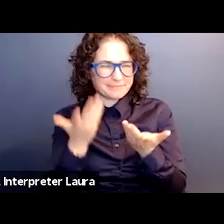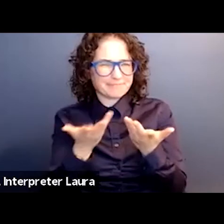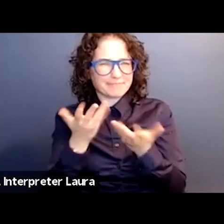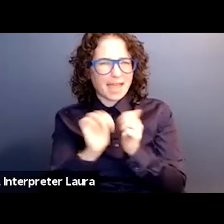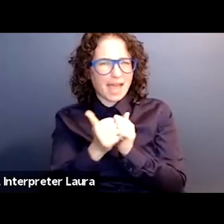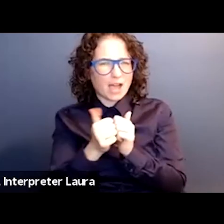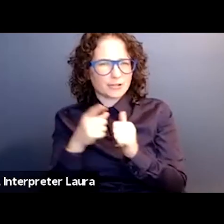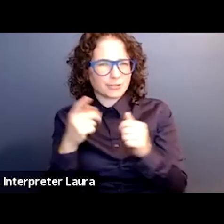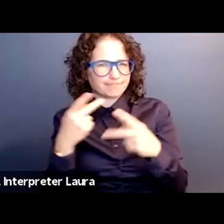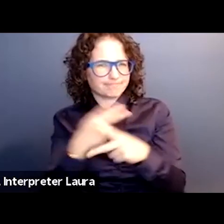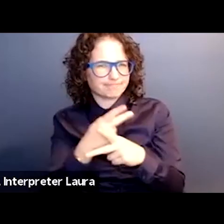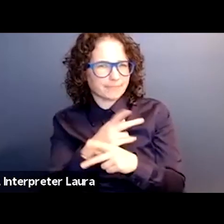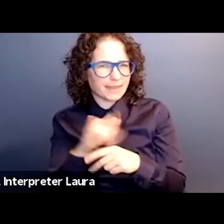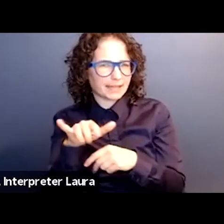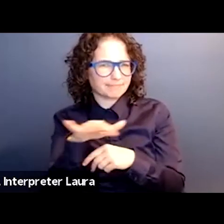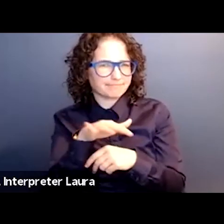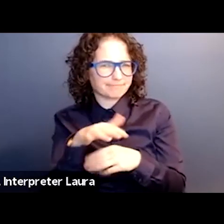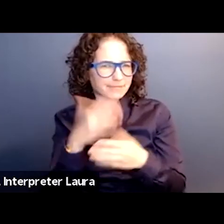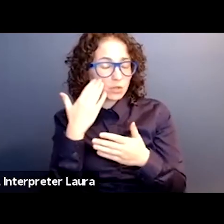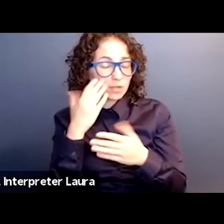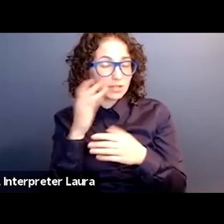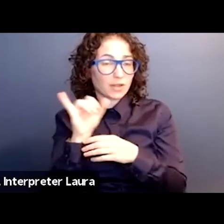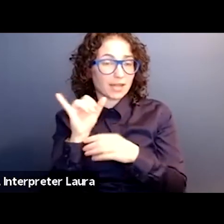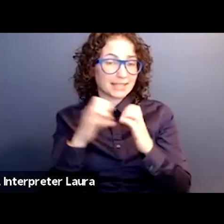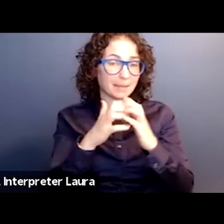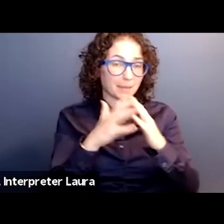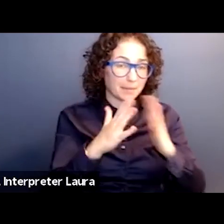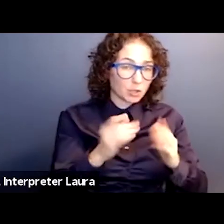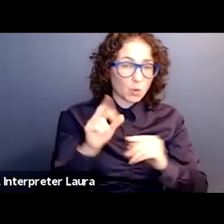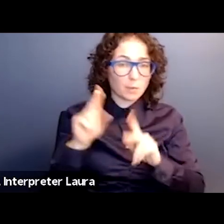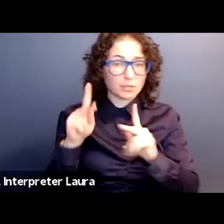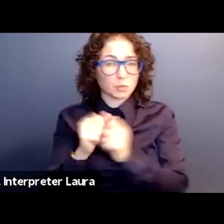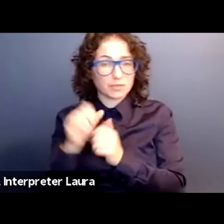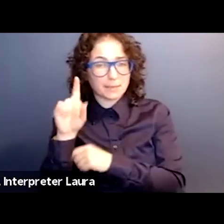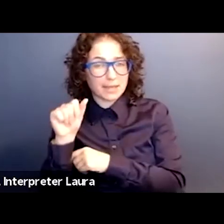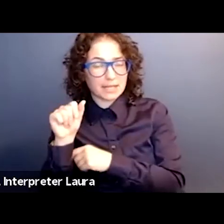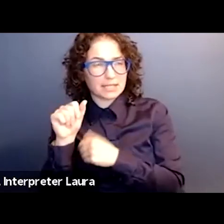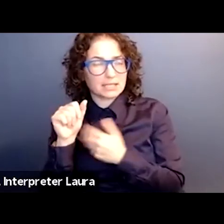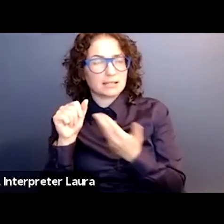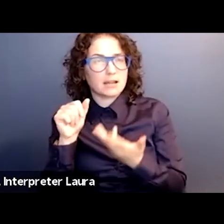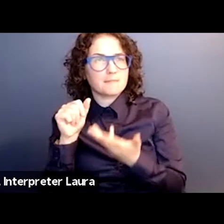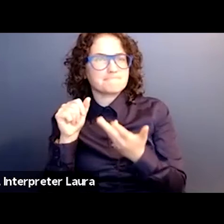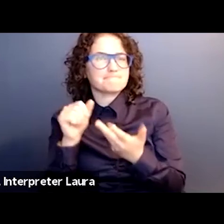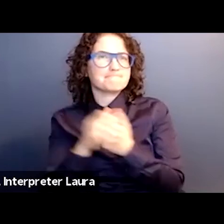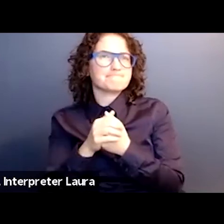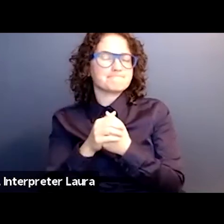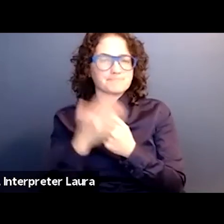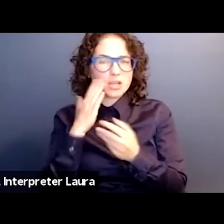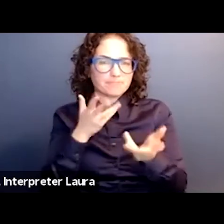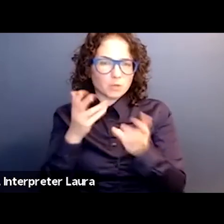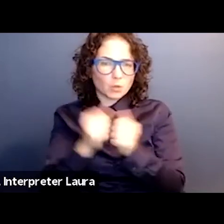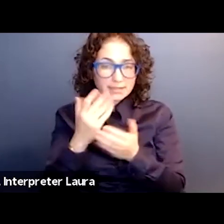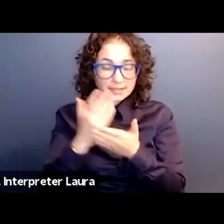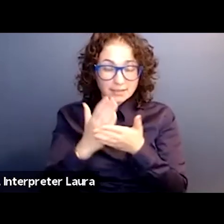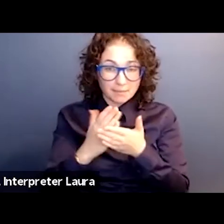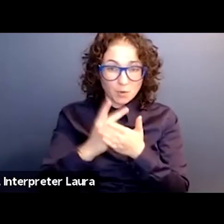do you navigate that area, either as an implementer or a person with disabilities, to work with some of the